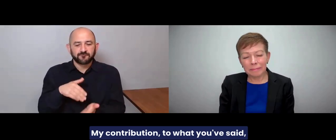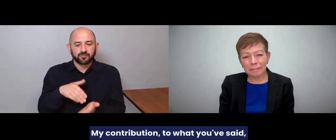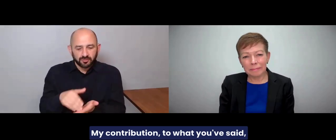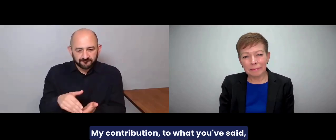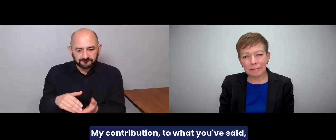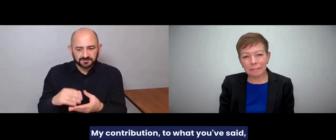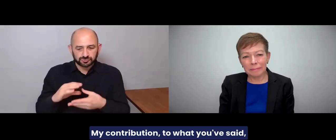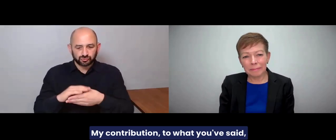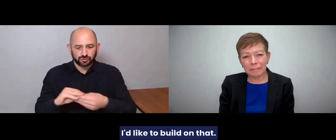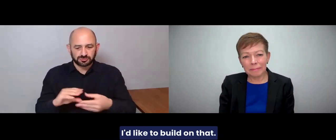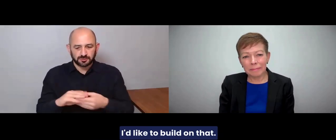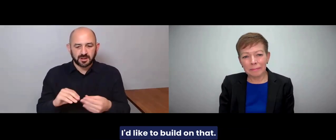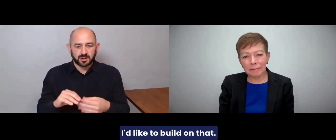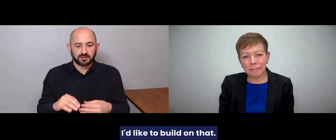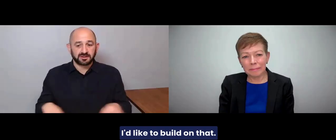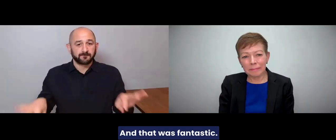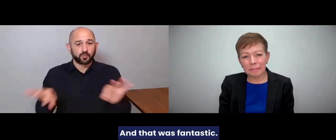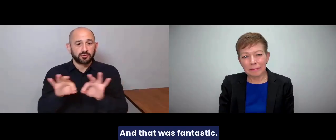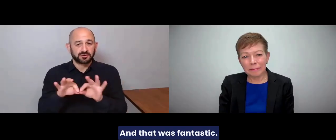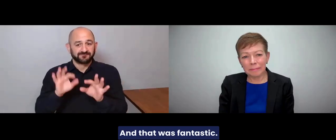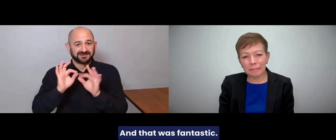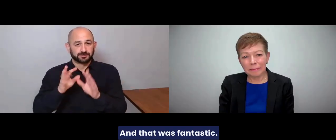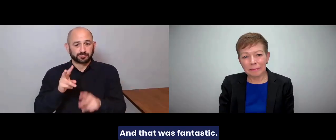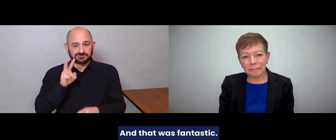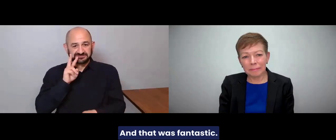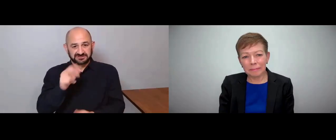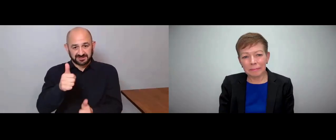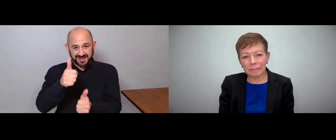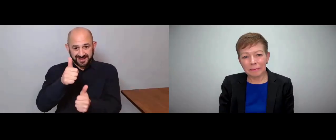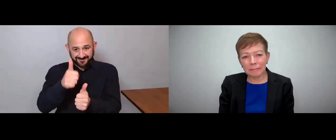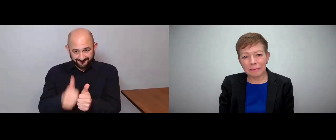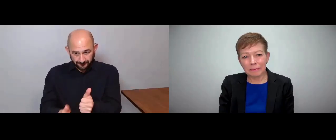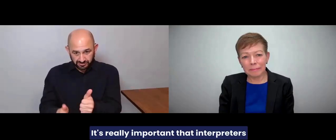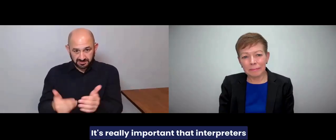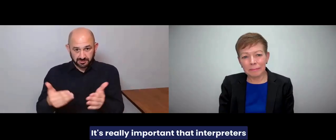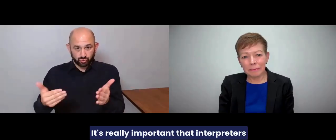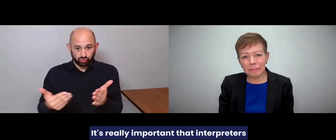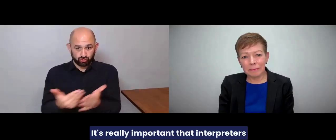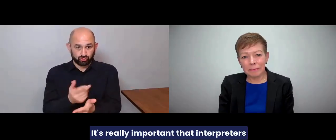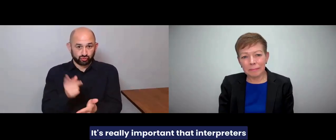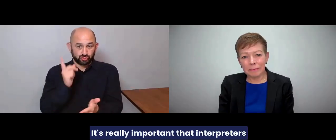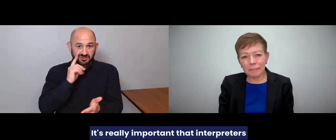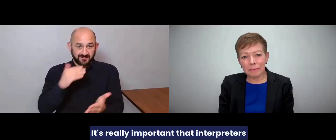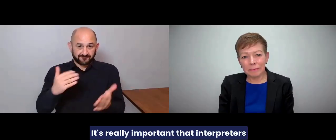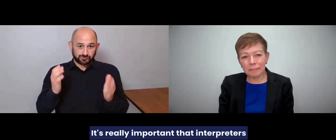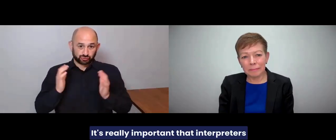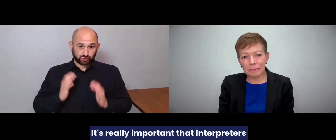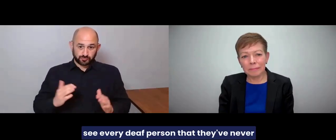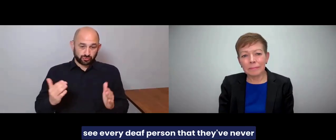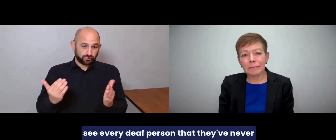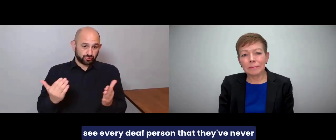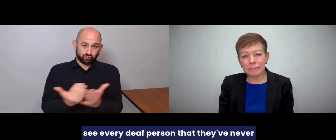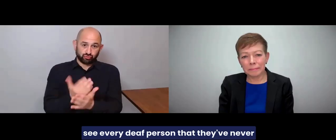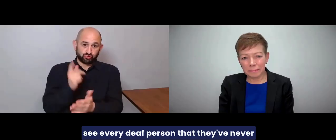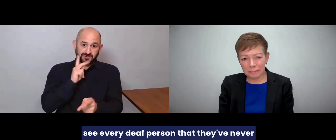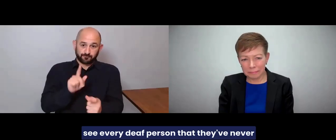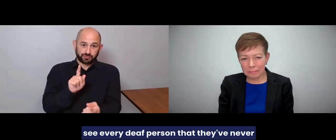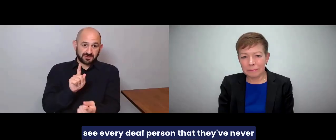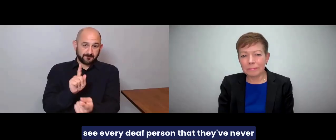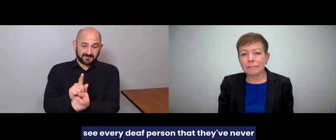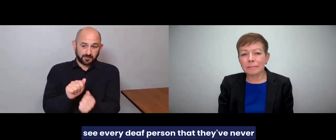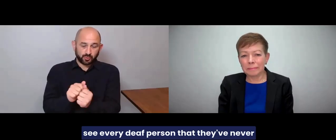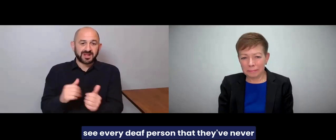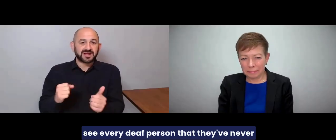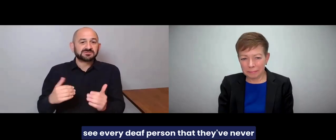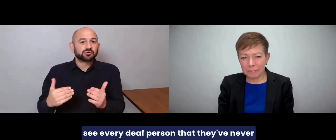to what you've said, I'd like to build on that, and that was fantastic. It is really important that interpreters see every